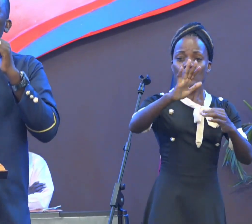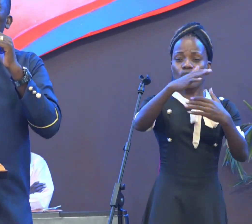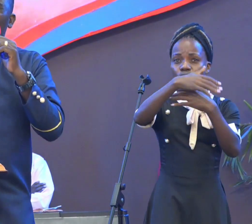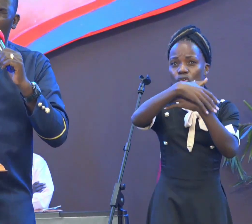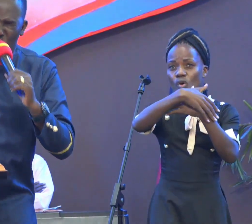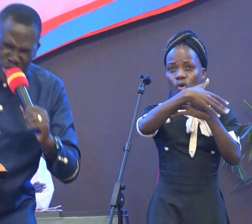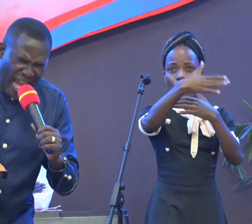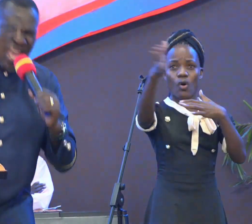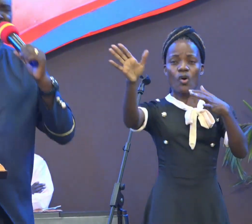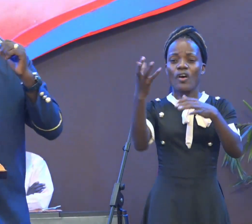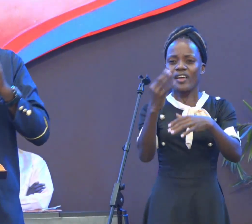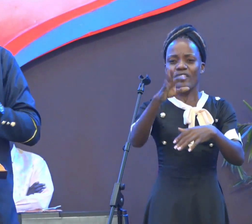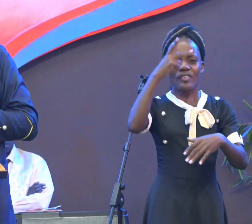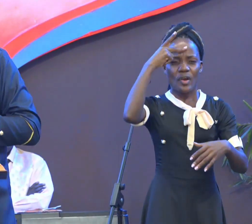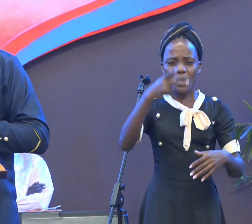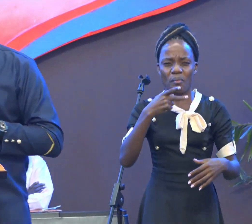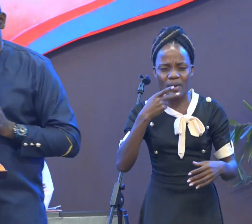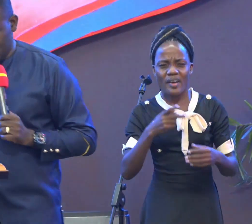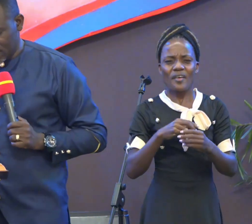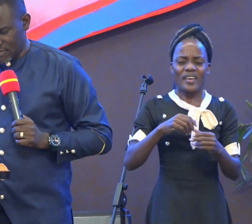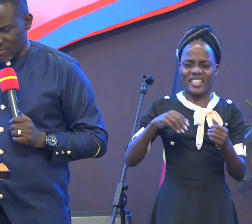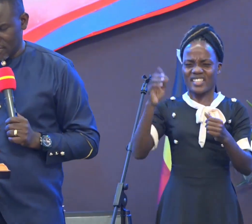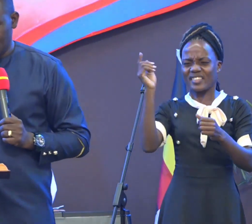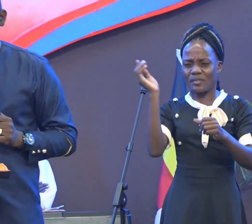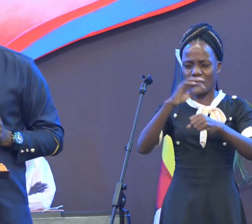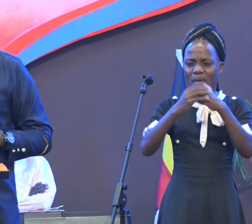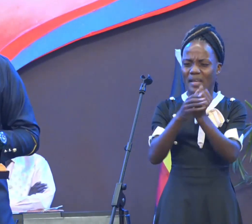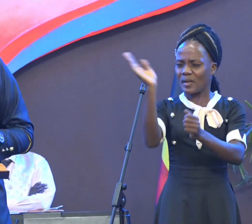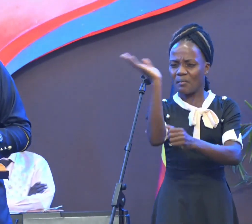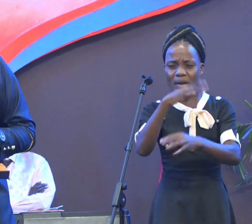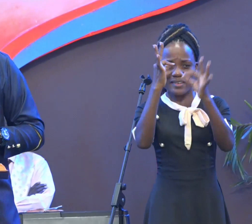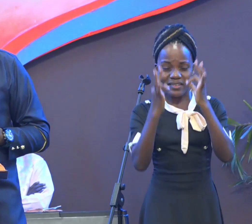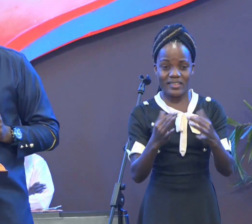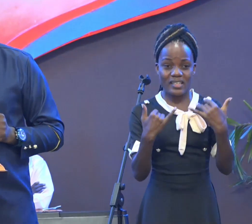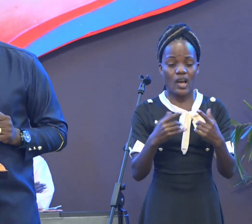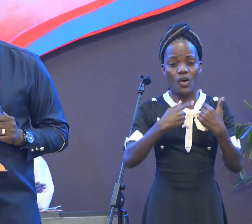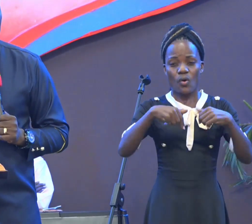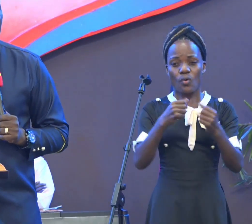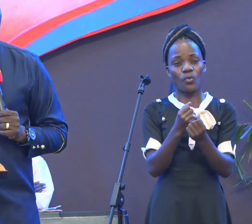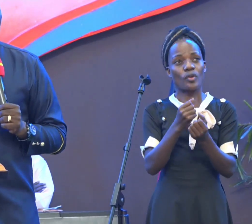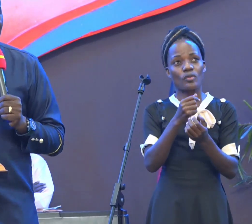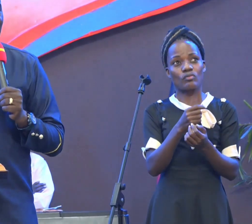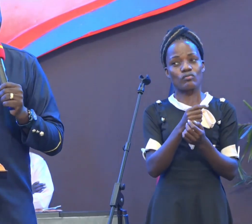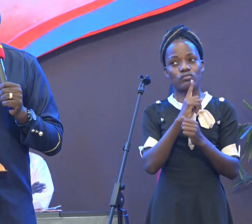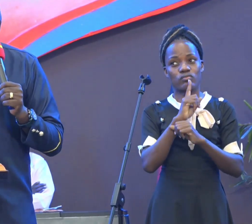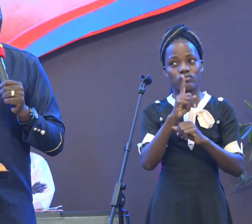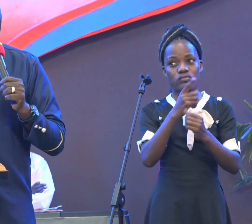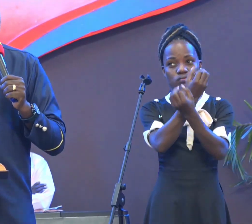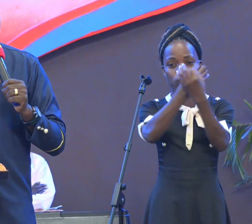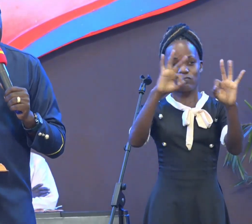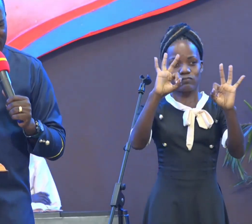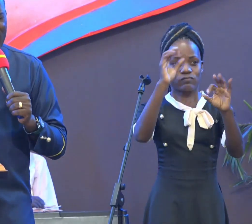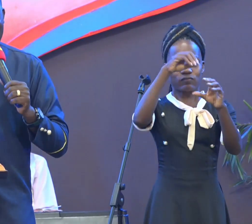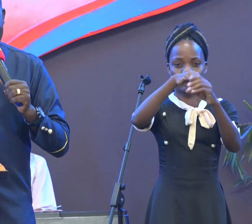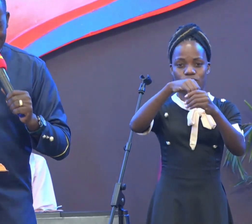babwono na butagulukuke mu linnya lya Yesu. He distorts your spiritual realm that becomes well in the name of Jesus. Uliachikizamu na